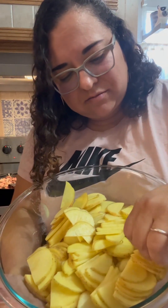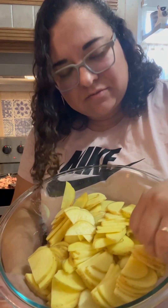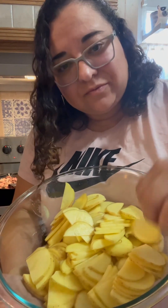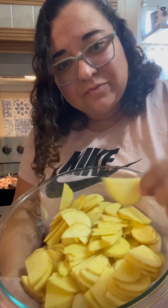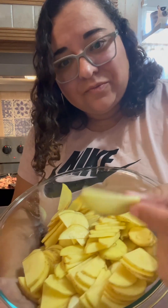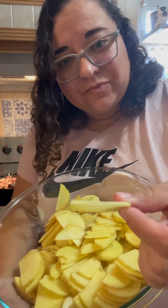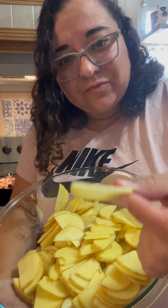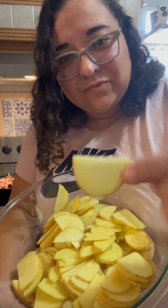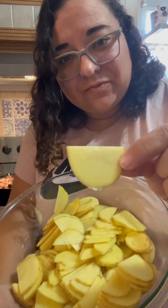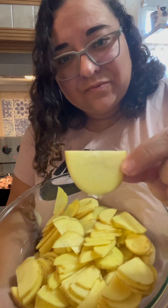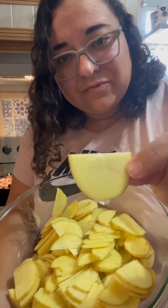pretty thin.